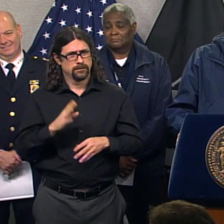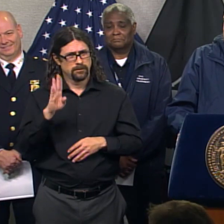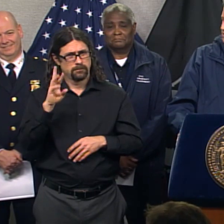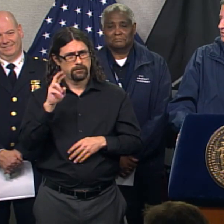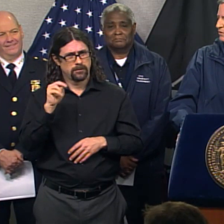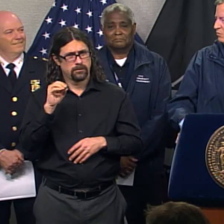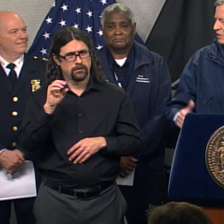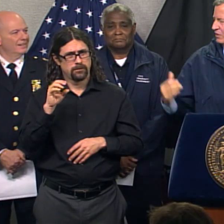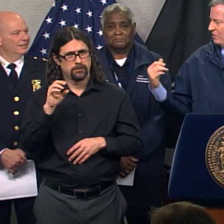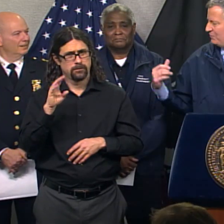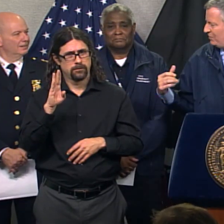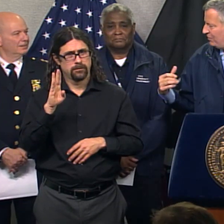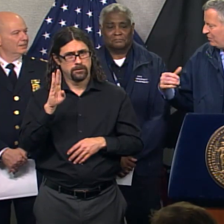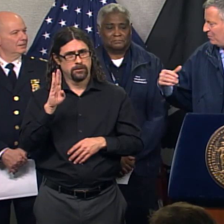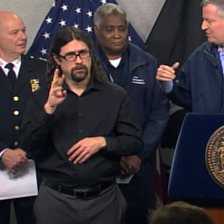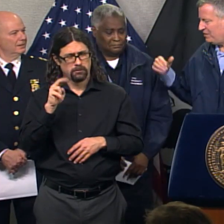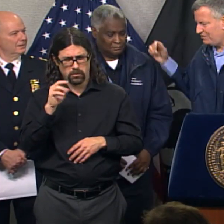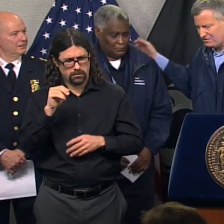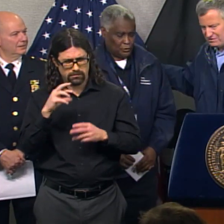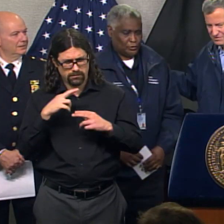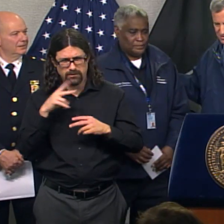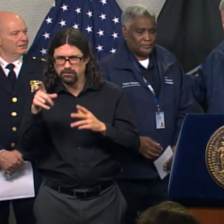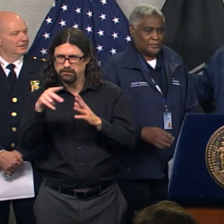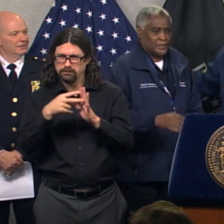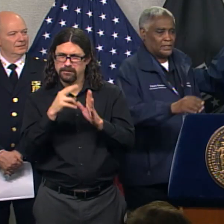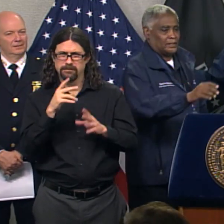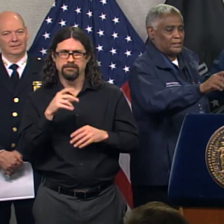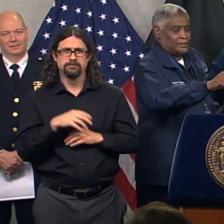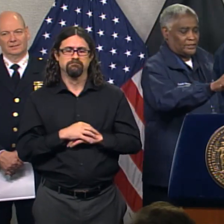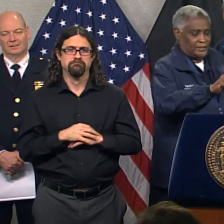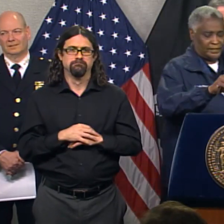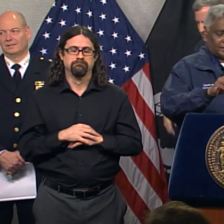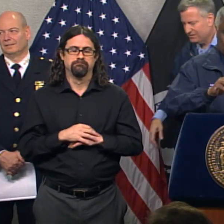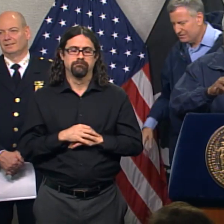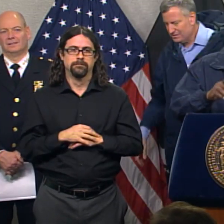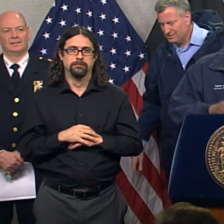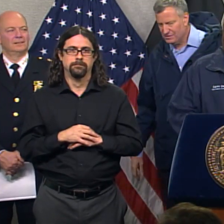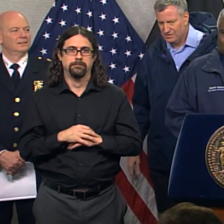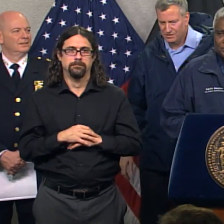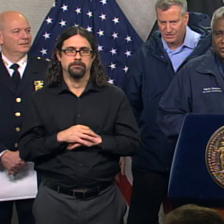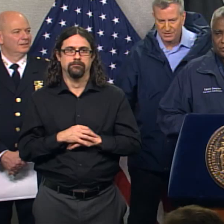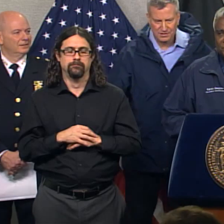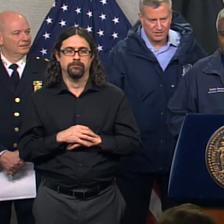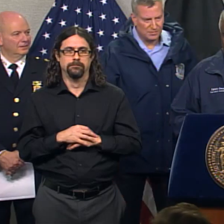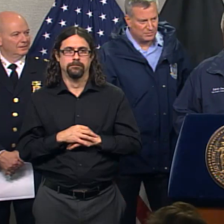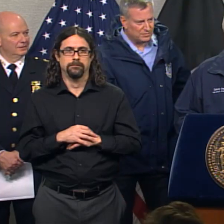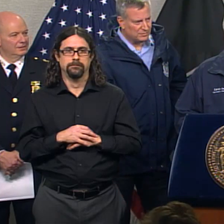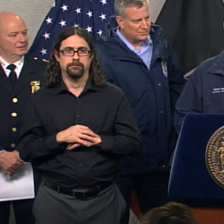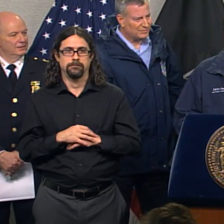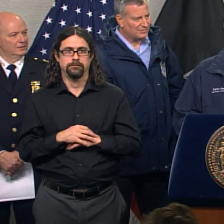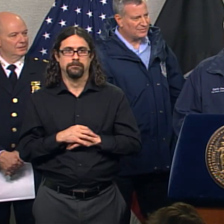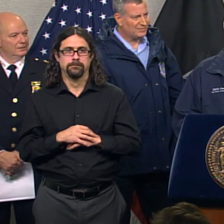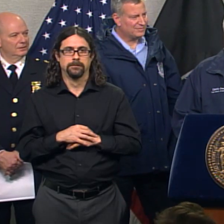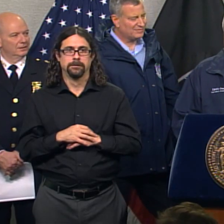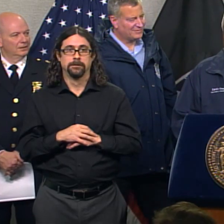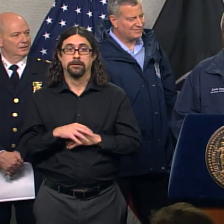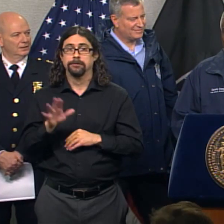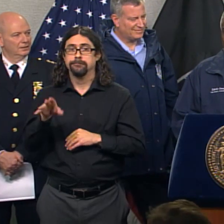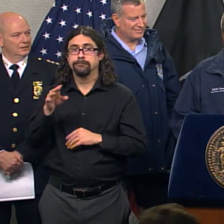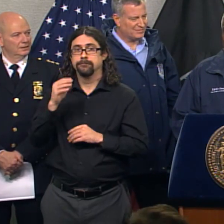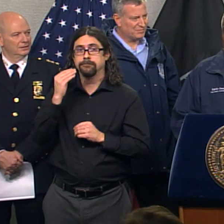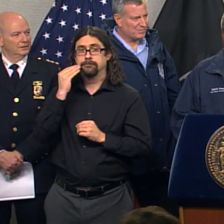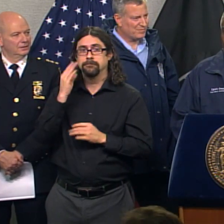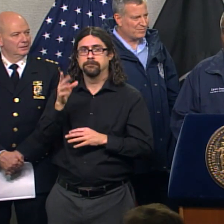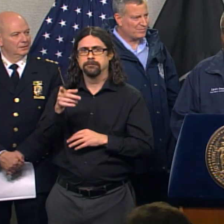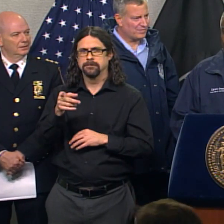Esposito, yes. sorry. You want to give the update? Sure. As you all know, the commissioner was at the press conference yesterday.